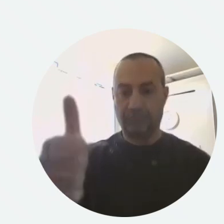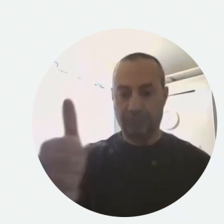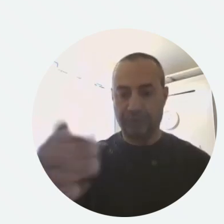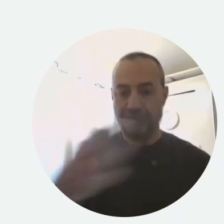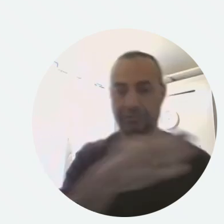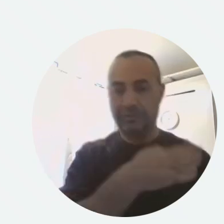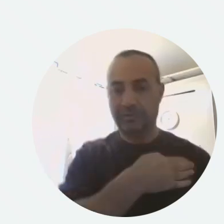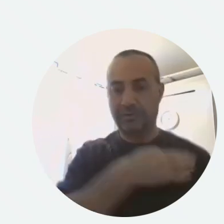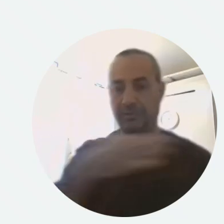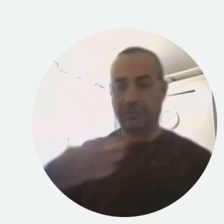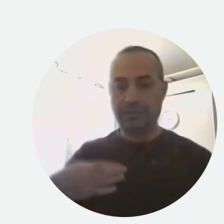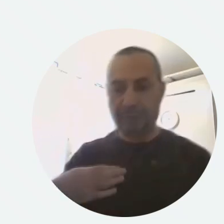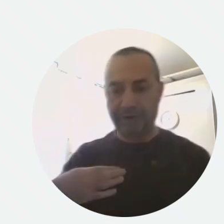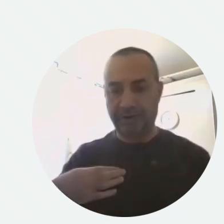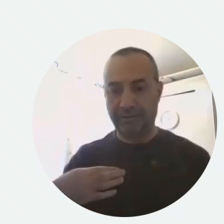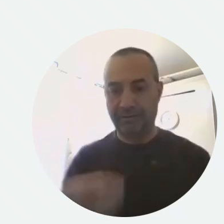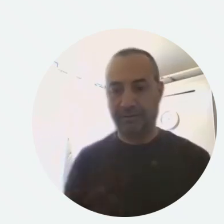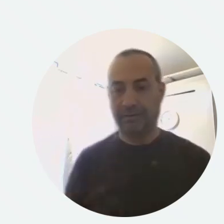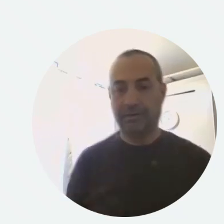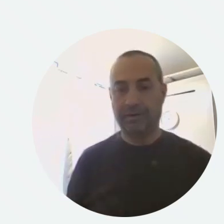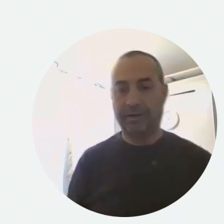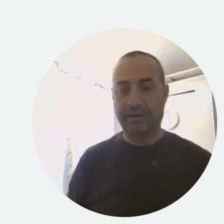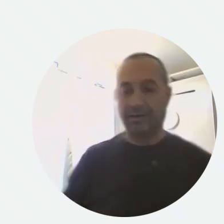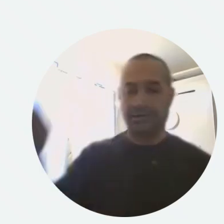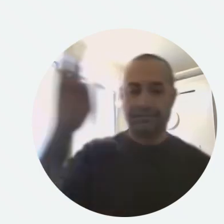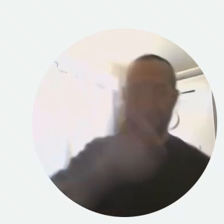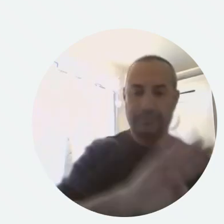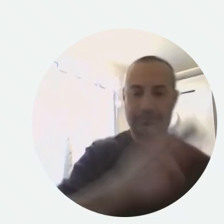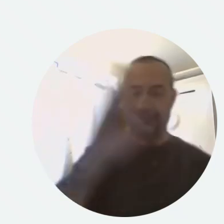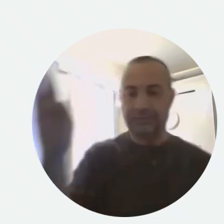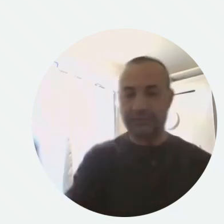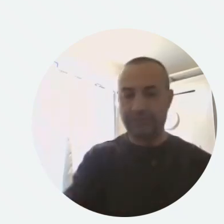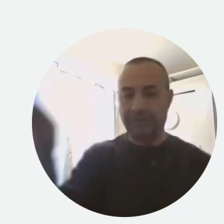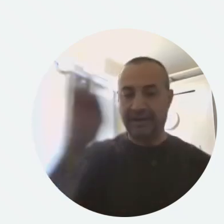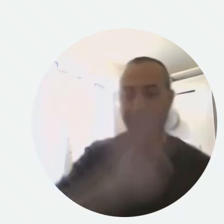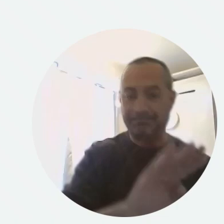good morning, and goodbye.